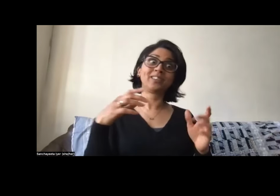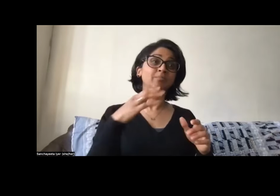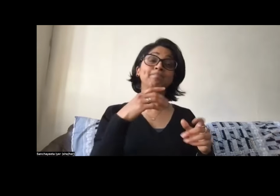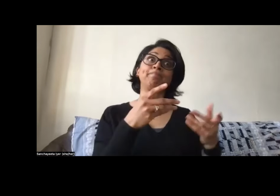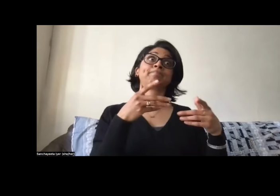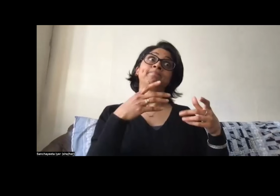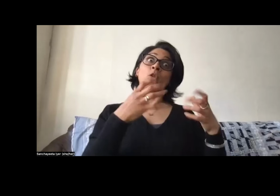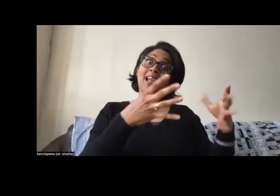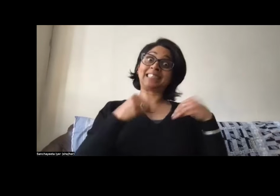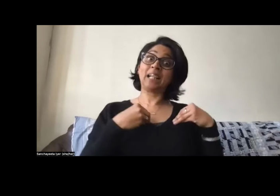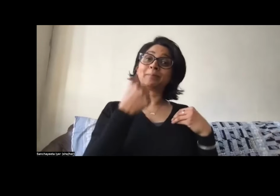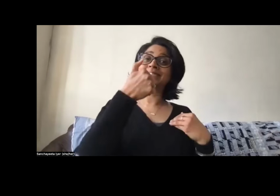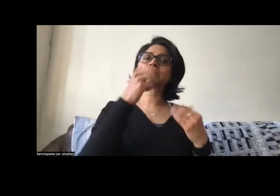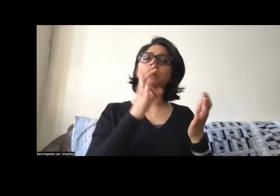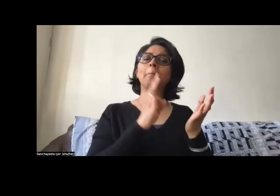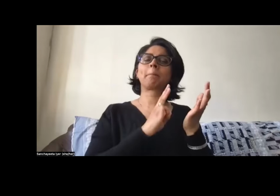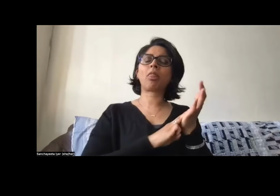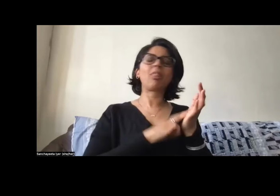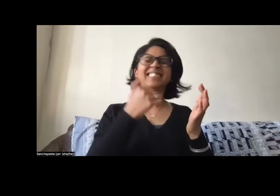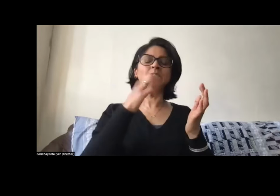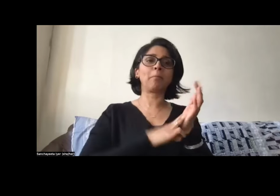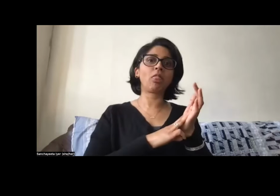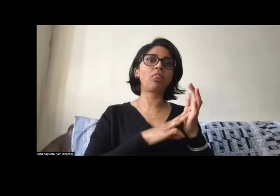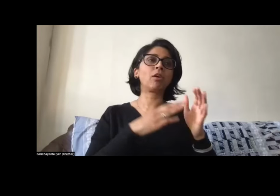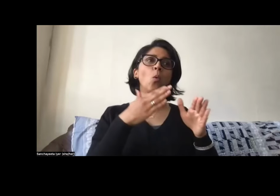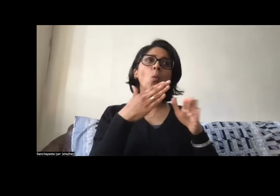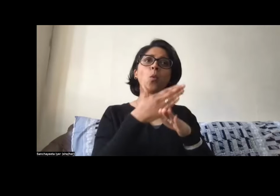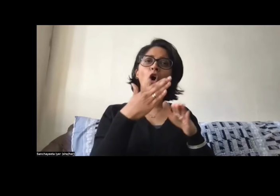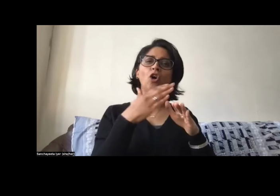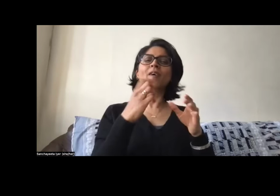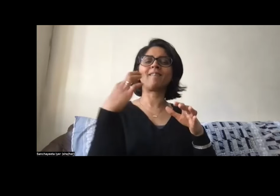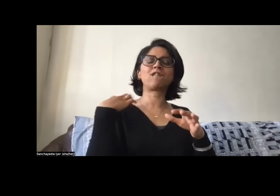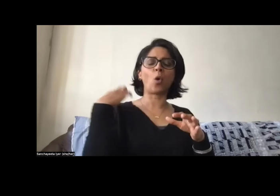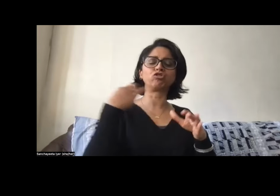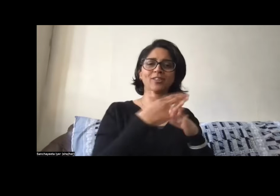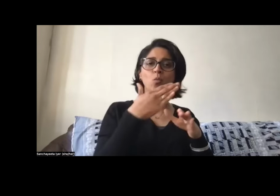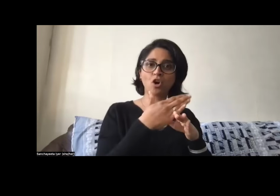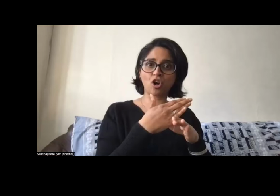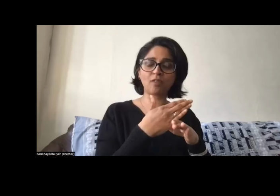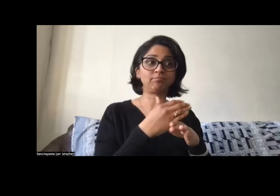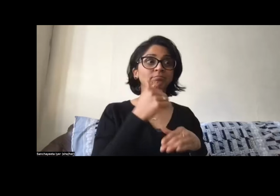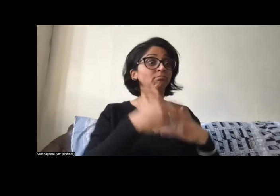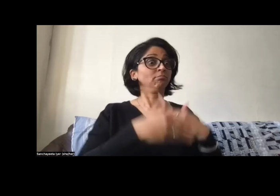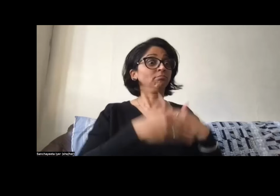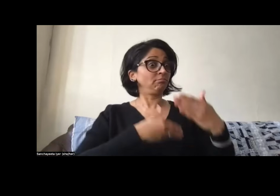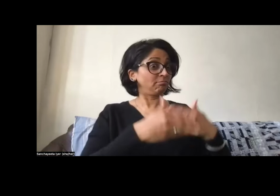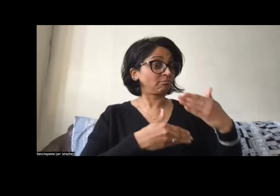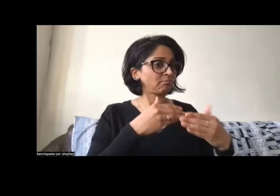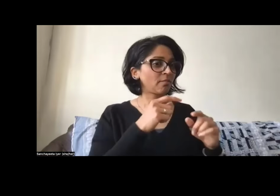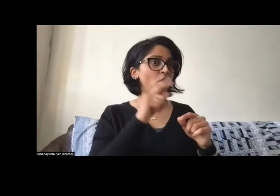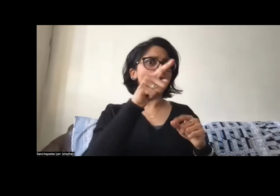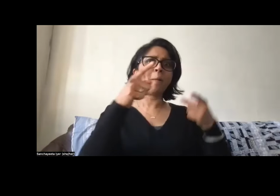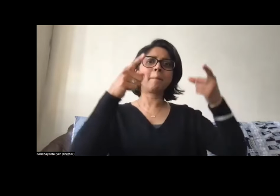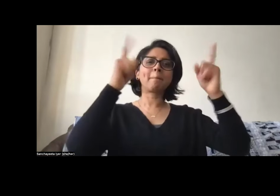because she needed the experience. And she accepted a 6-month voluntary post.